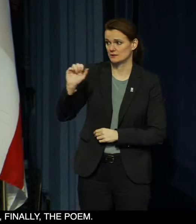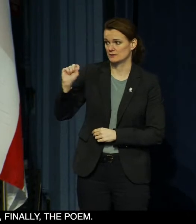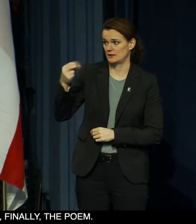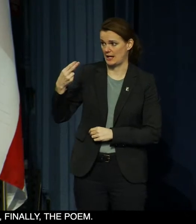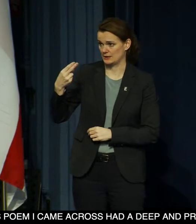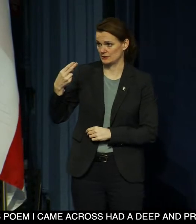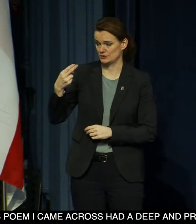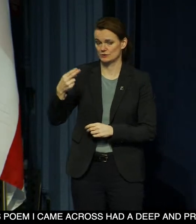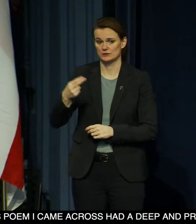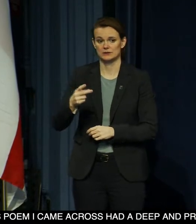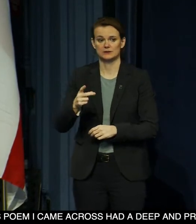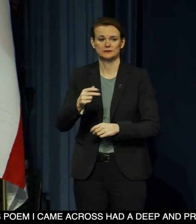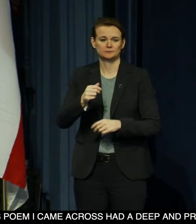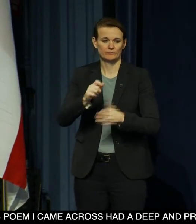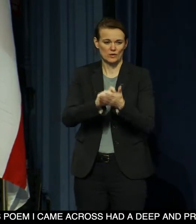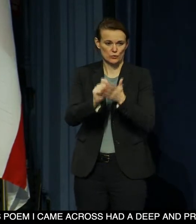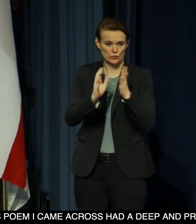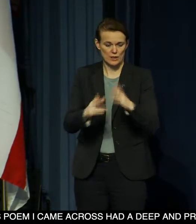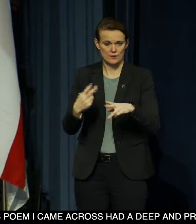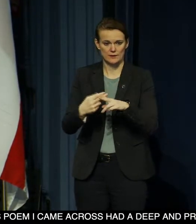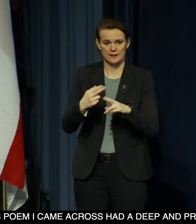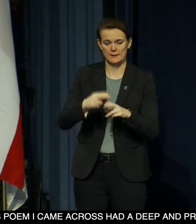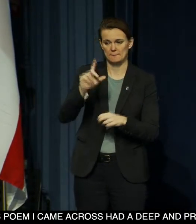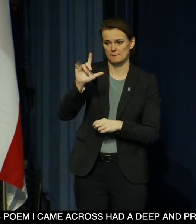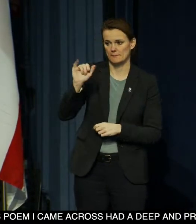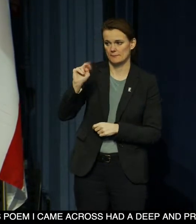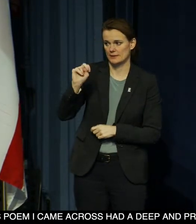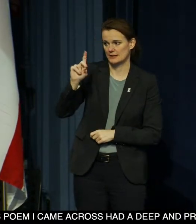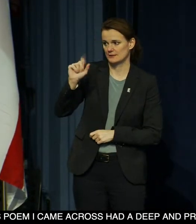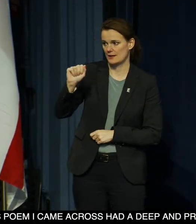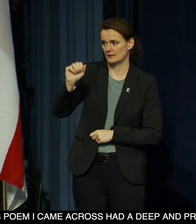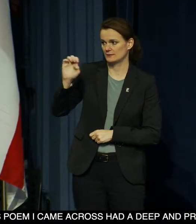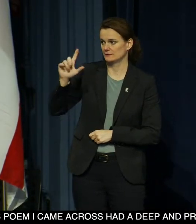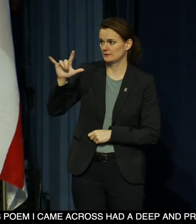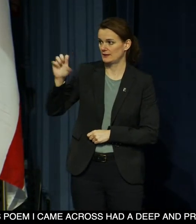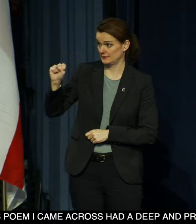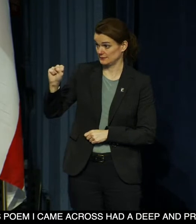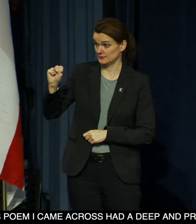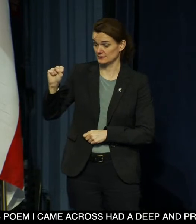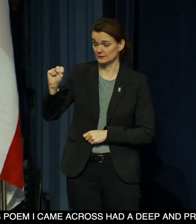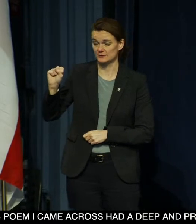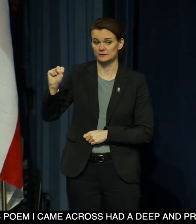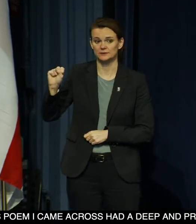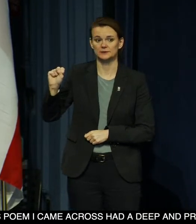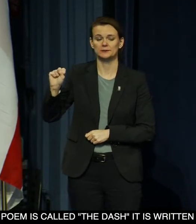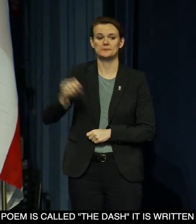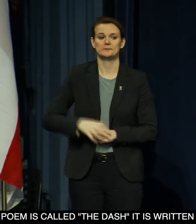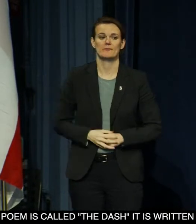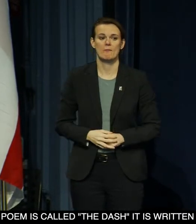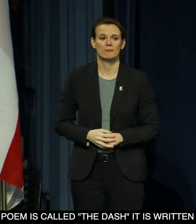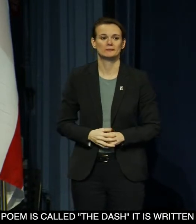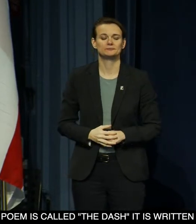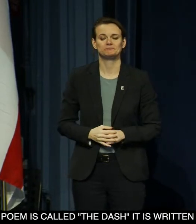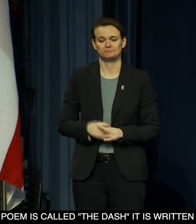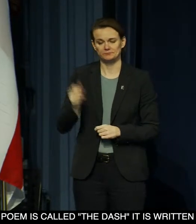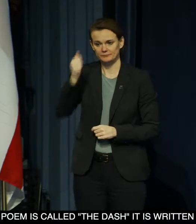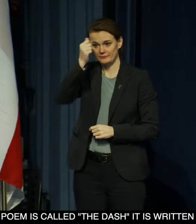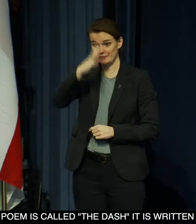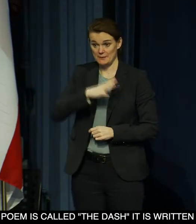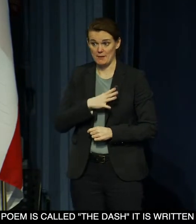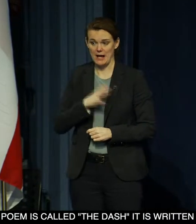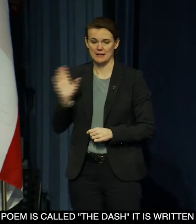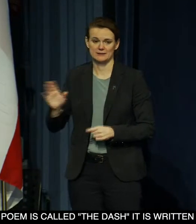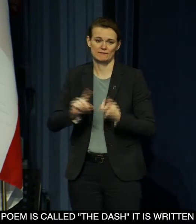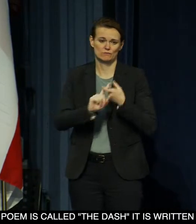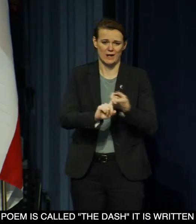by a poet by the name of Linda Ellis, and it describes a man attending the funeral of his best